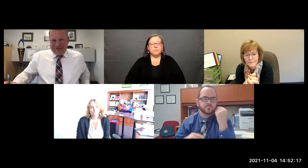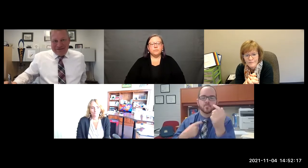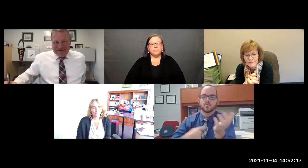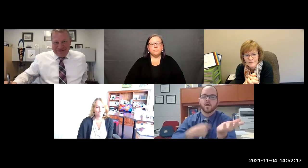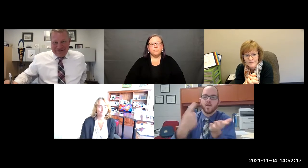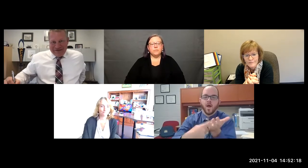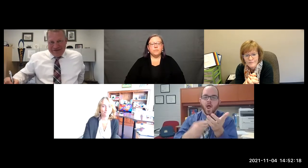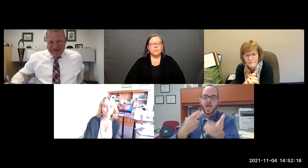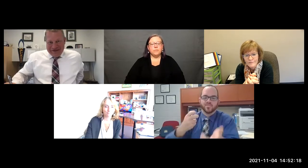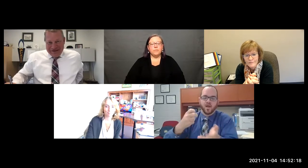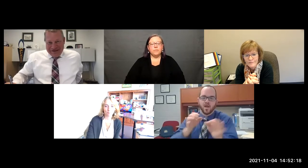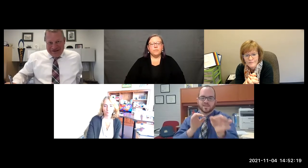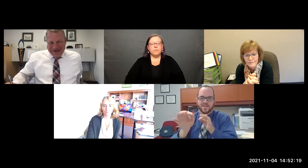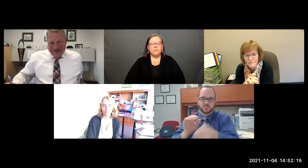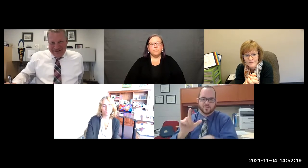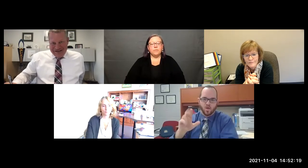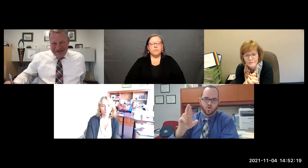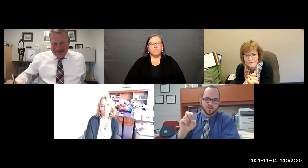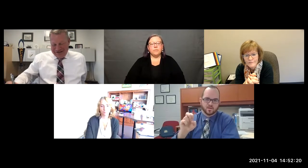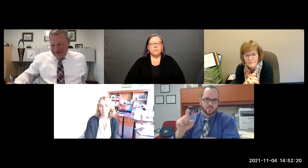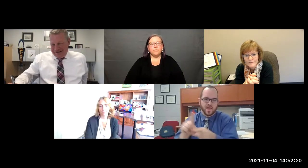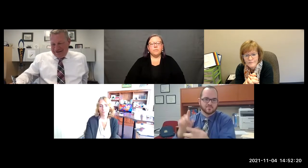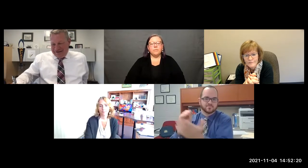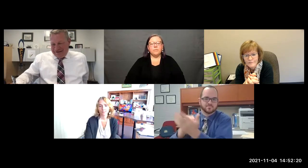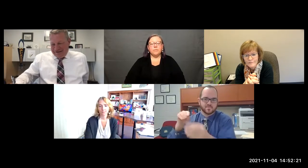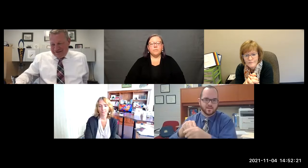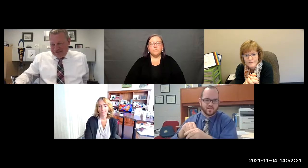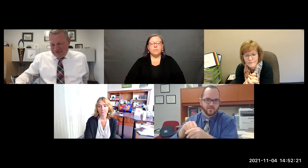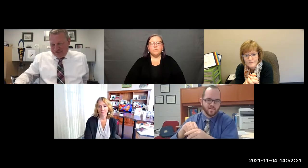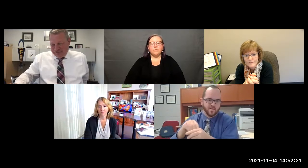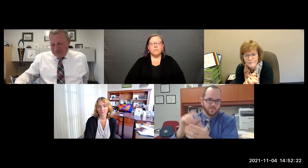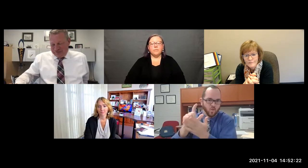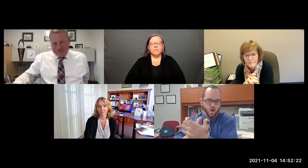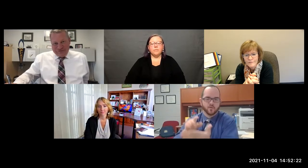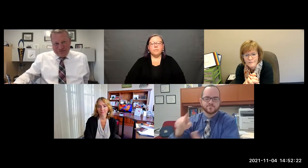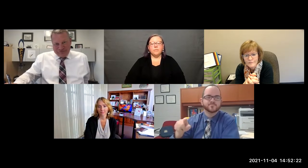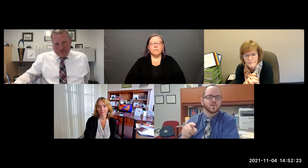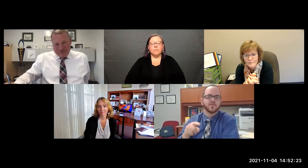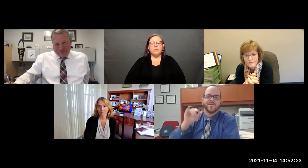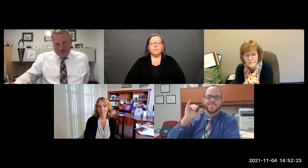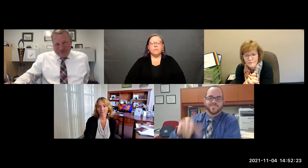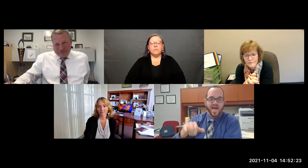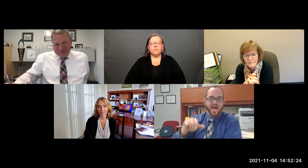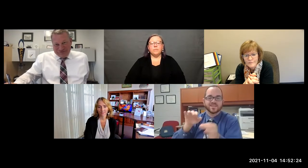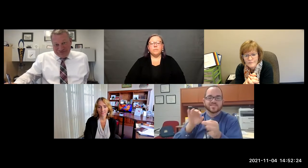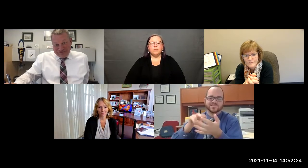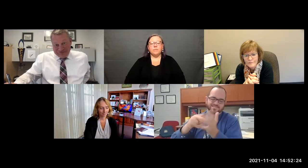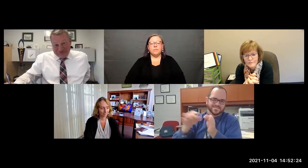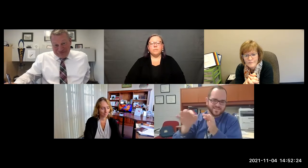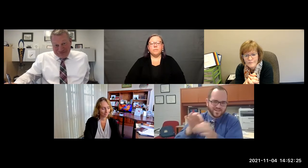So it seems it came up in several sessions. Our focus was LRE and how that is documented